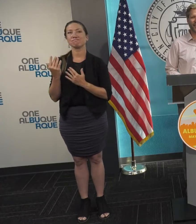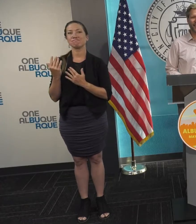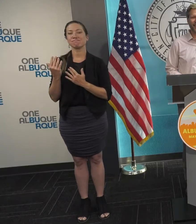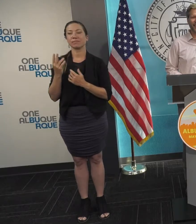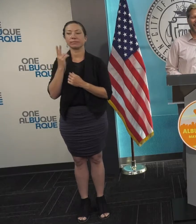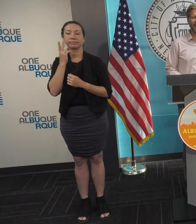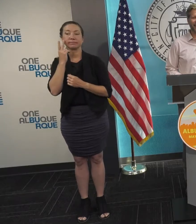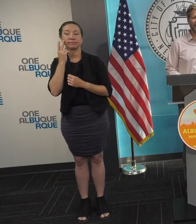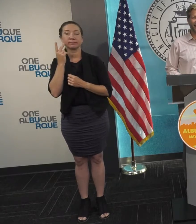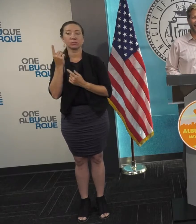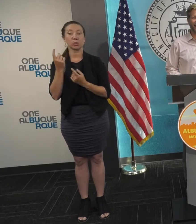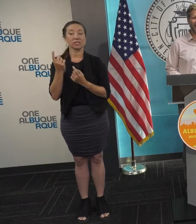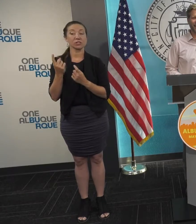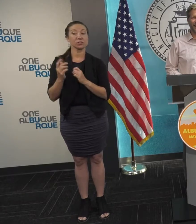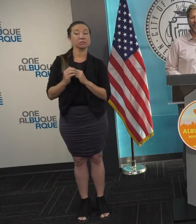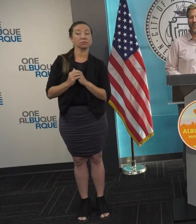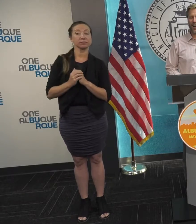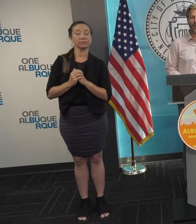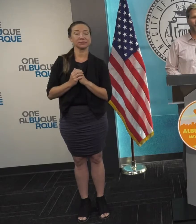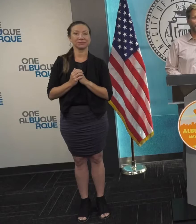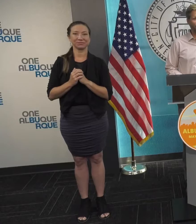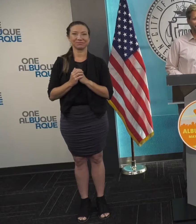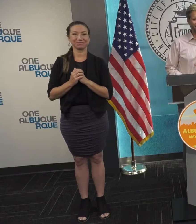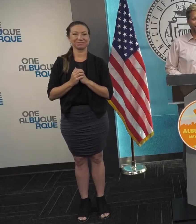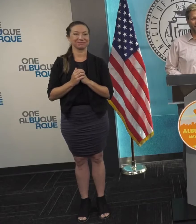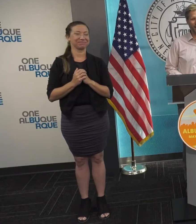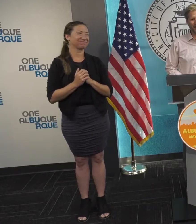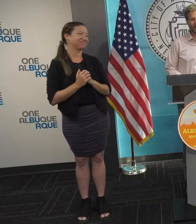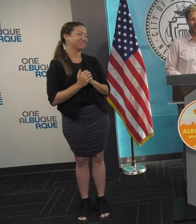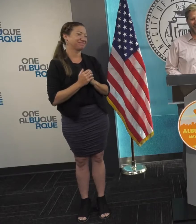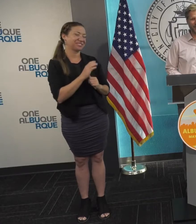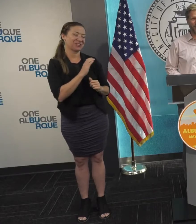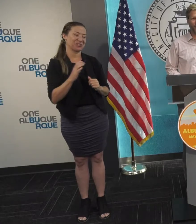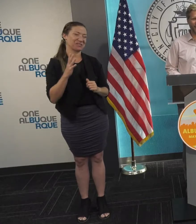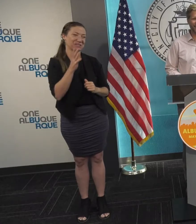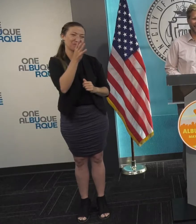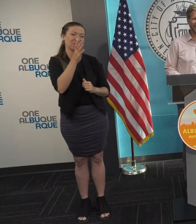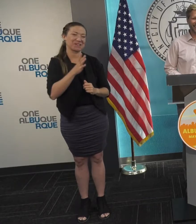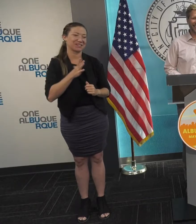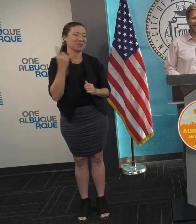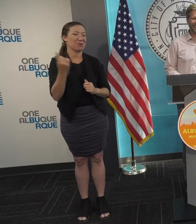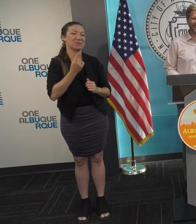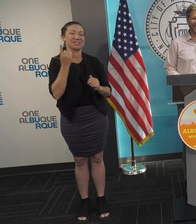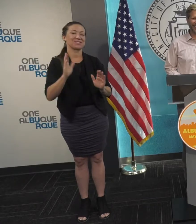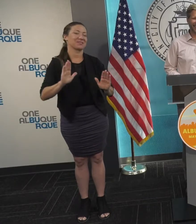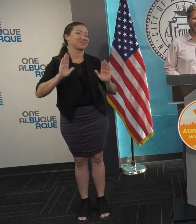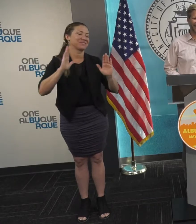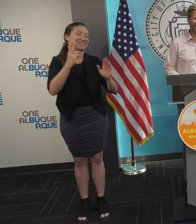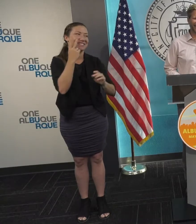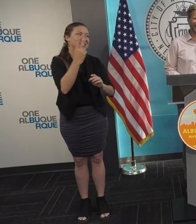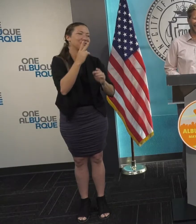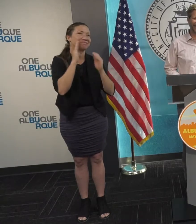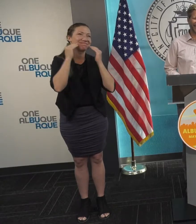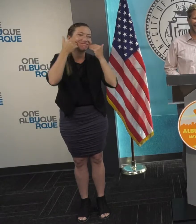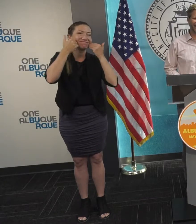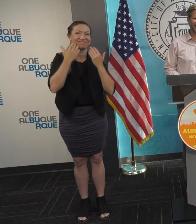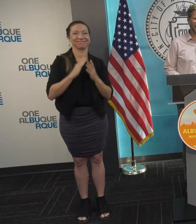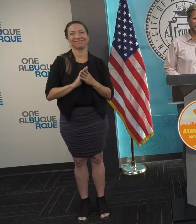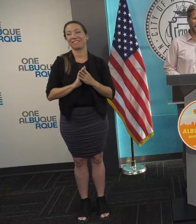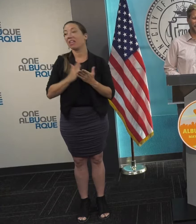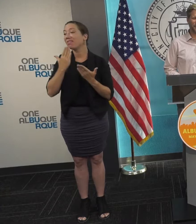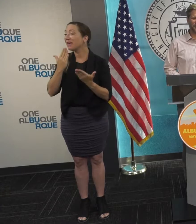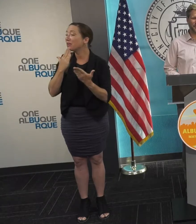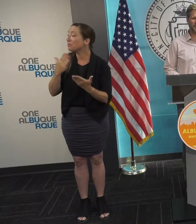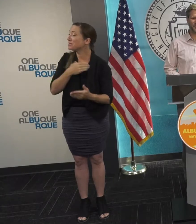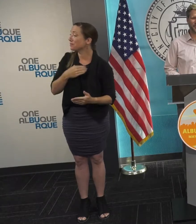roll in. And Congresswoman, great to see your smiling face, of course. Thank you, Mr. Mayor. I think it's a good time for